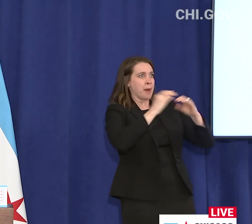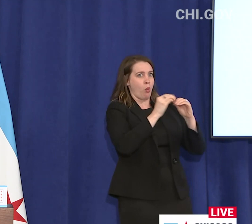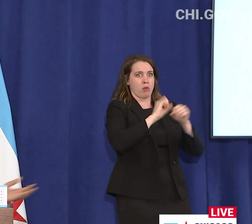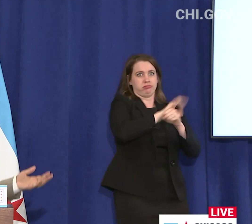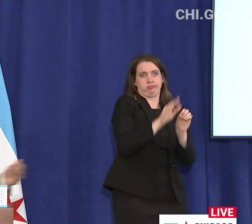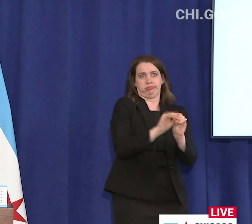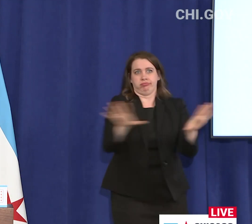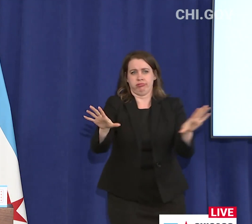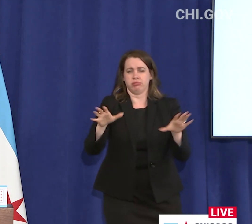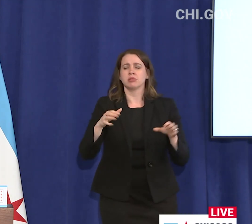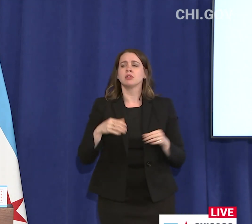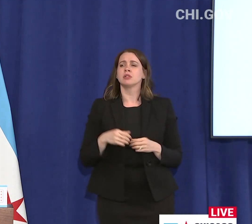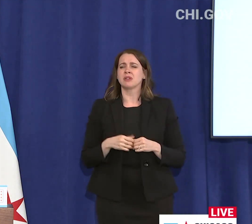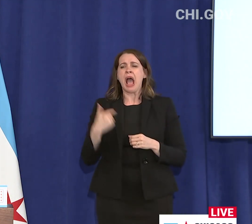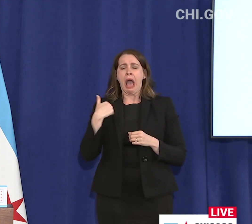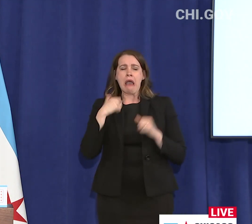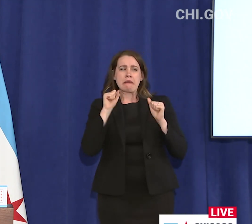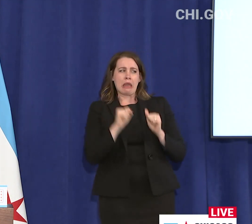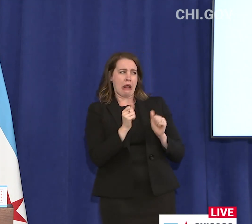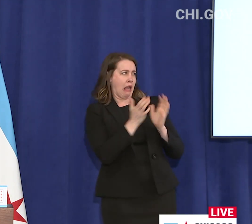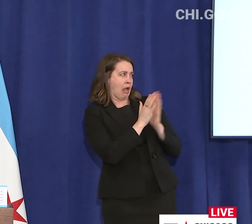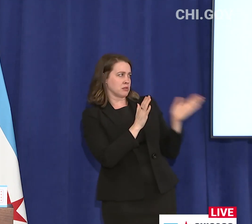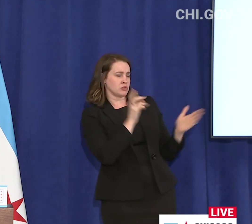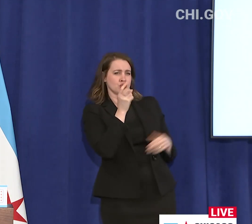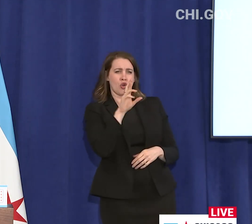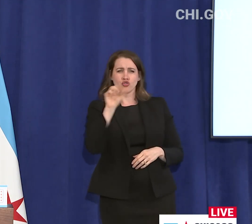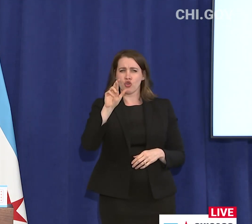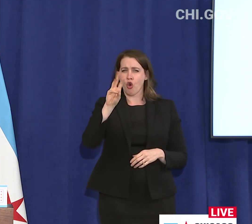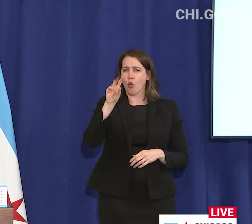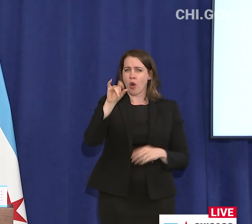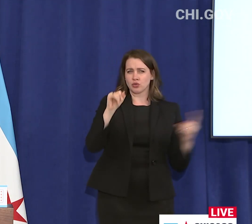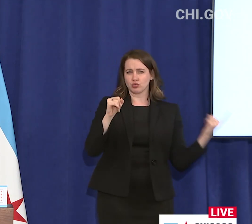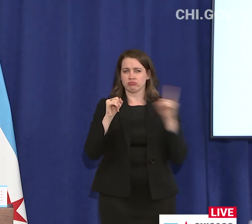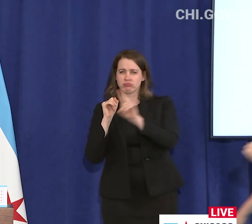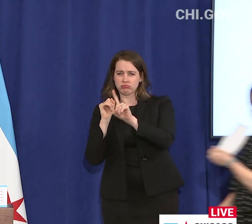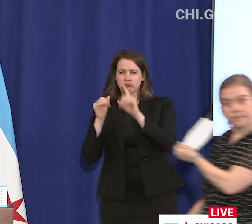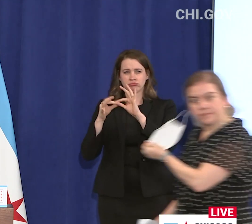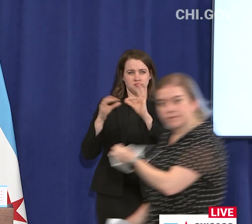I'll defer to Dr. Arwady to give specifics.